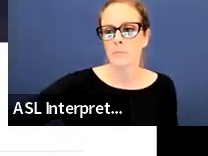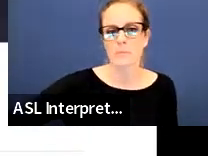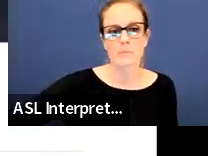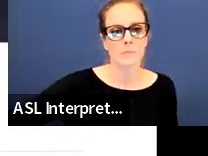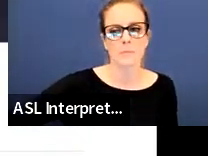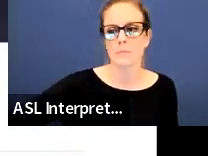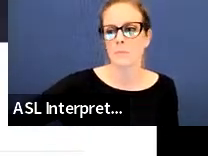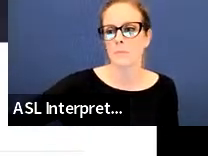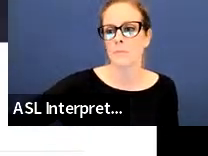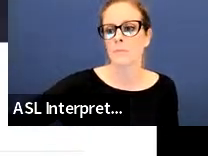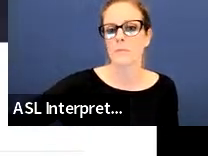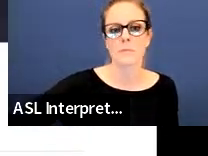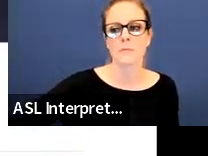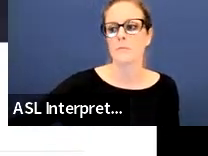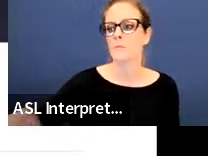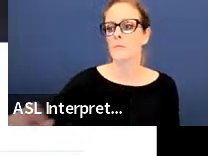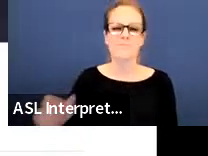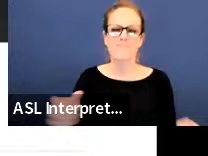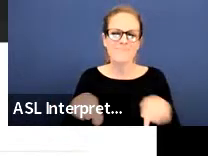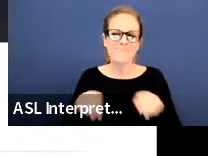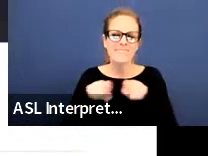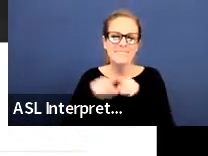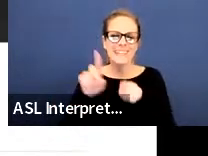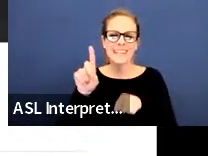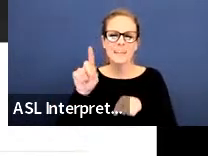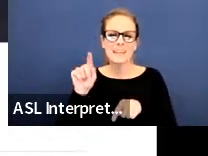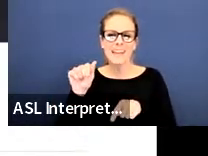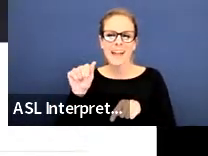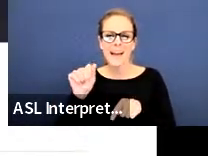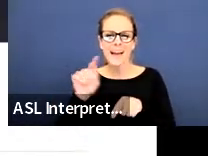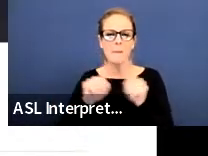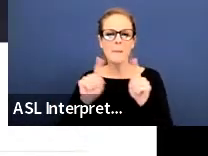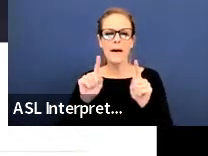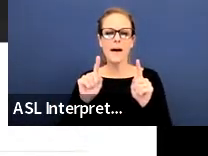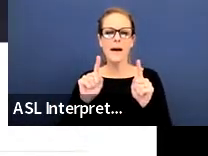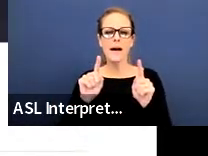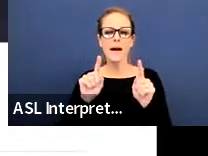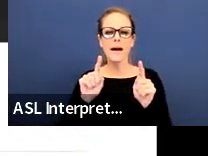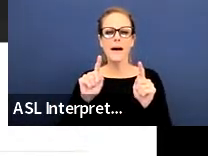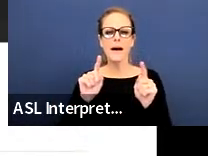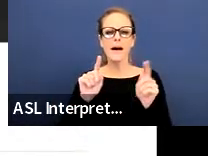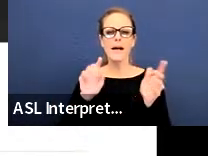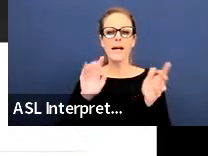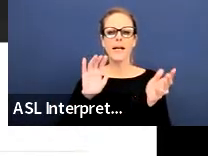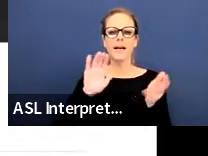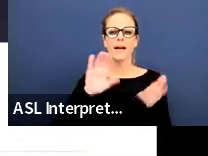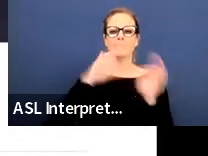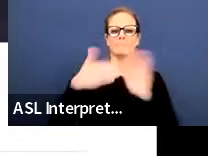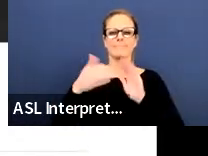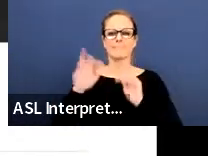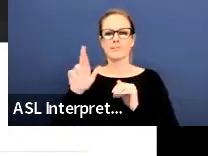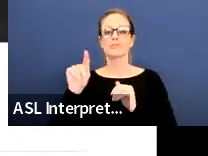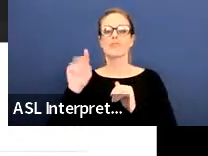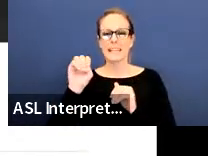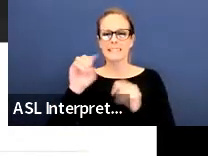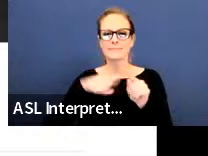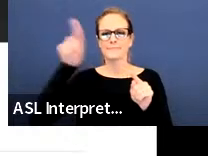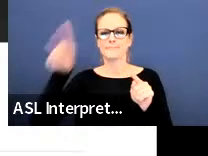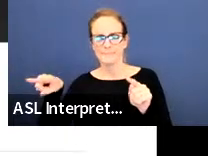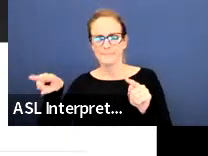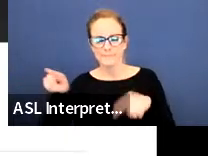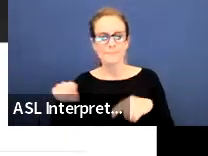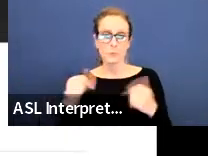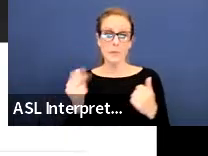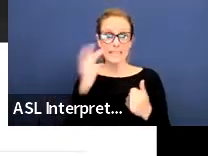And similarly, just same data, but looked at as a rate. And I have this up here, so you can see we're down